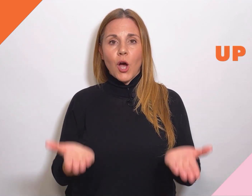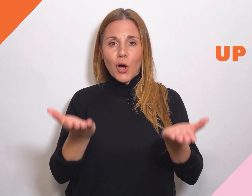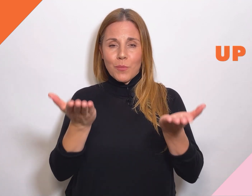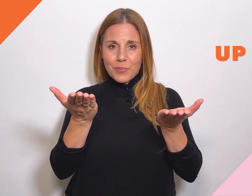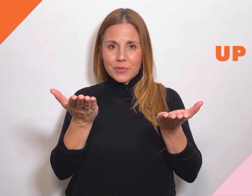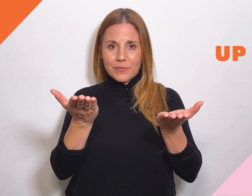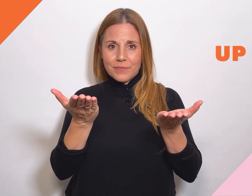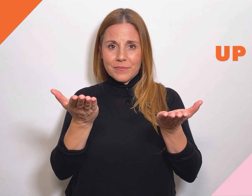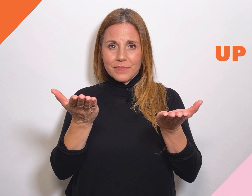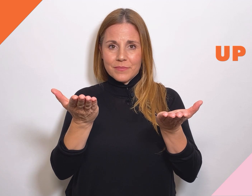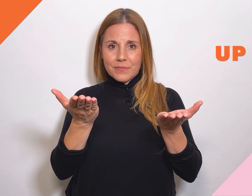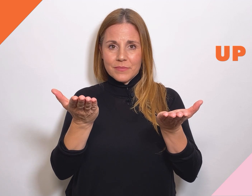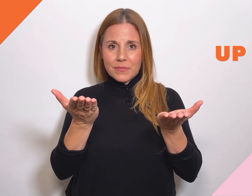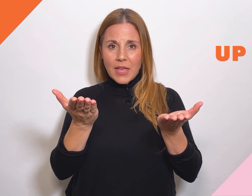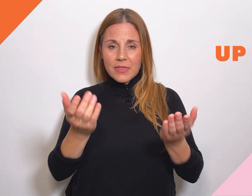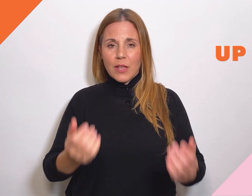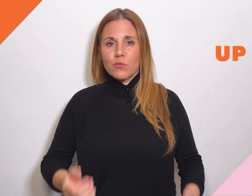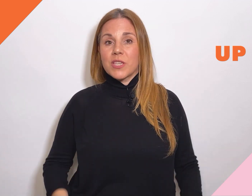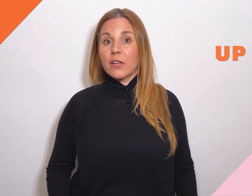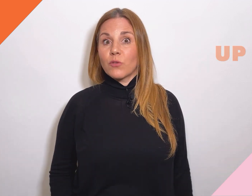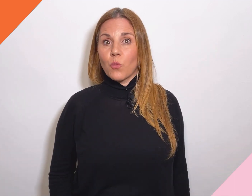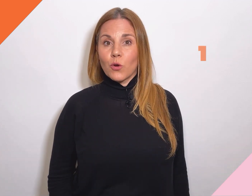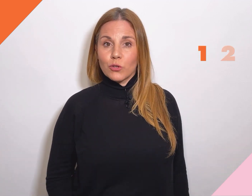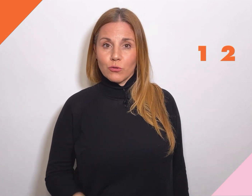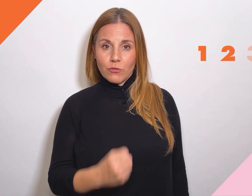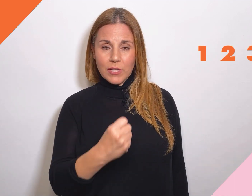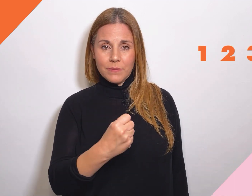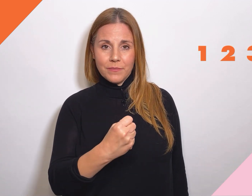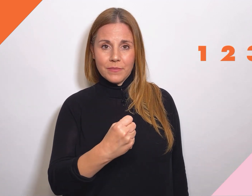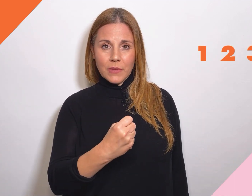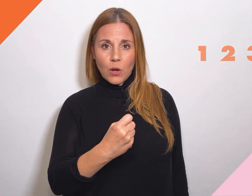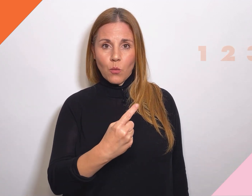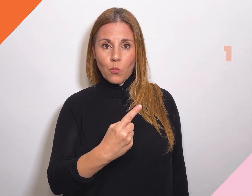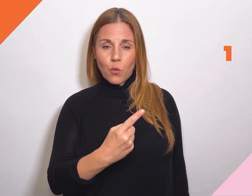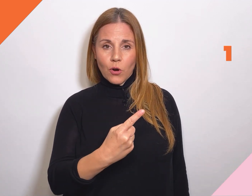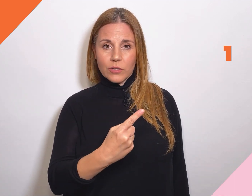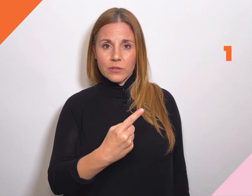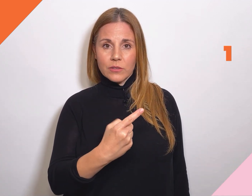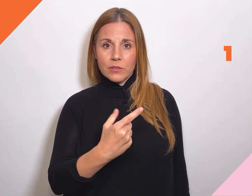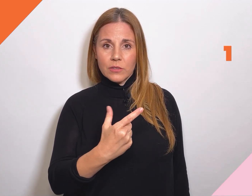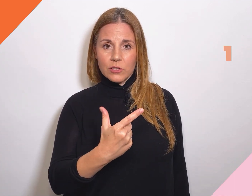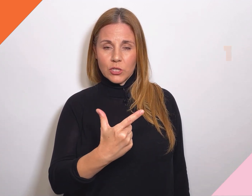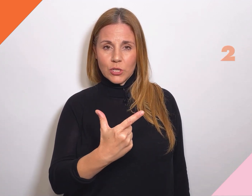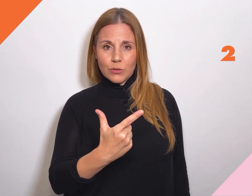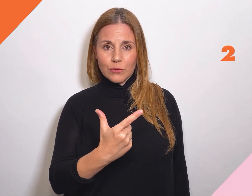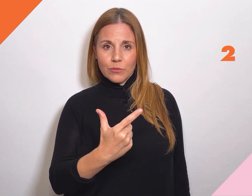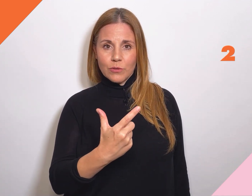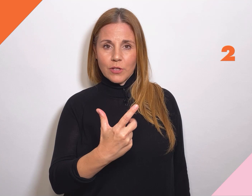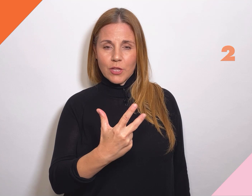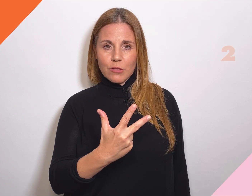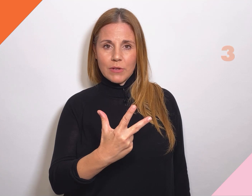up. Then we sign for 1, 2, 3. 1, 2, 3.